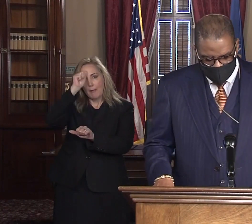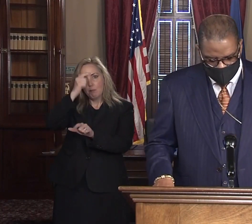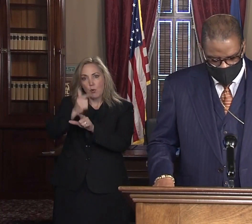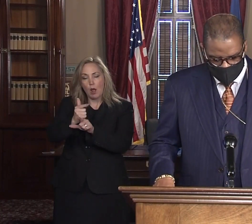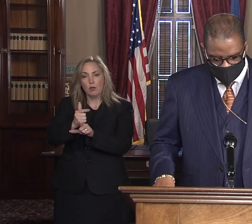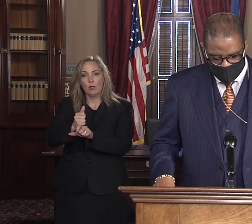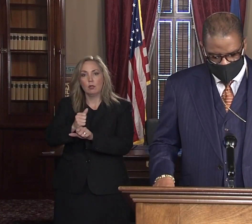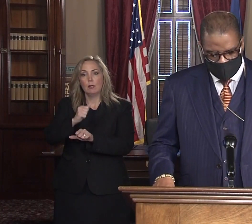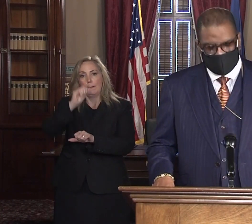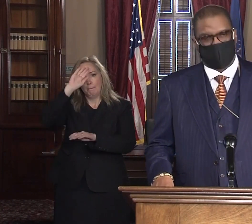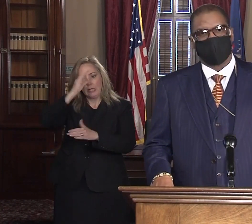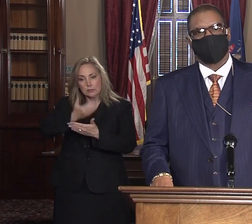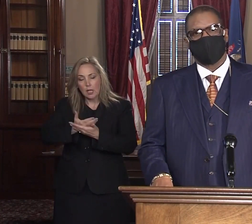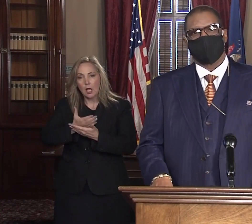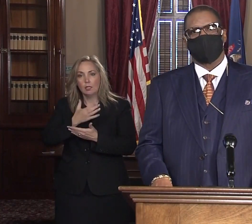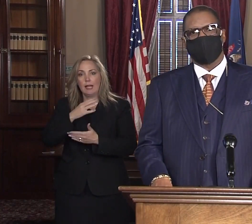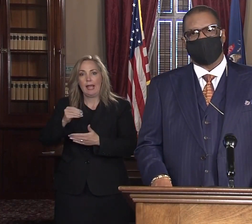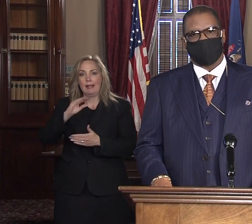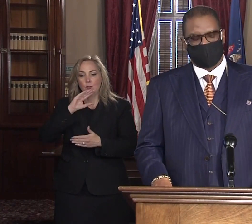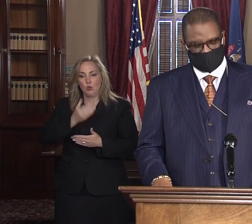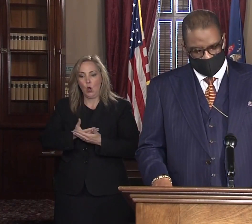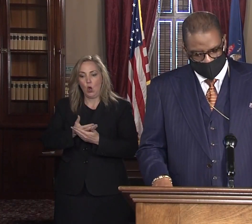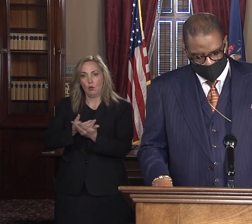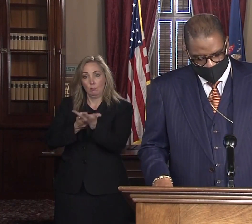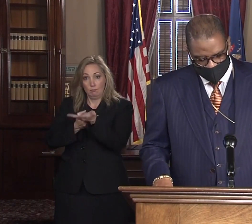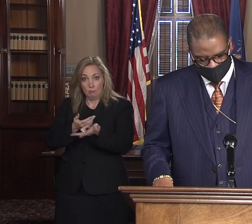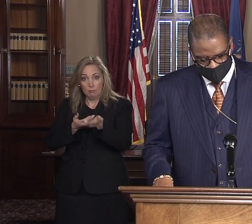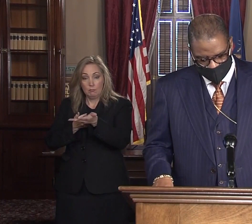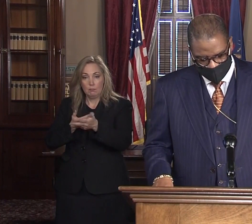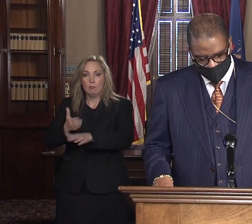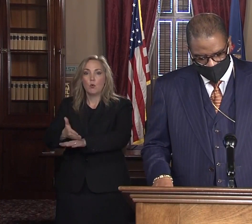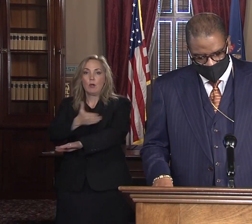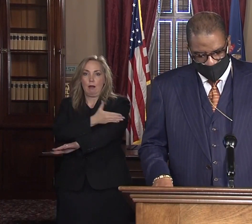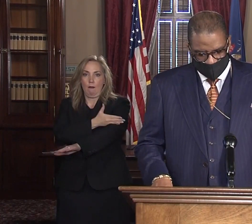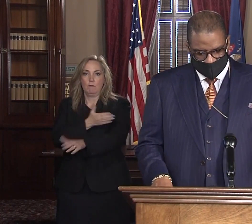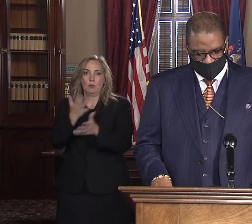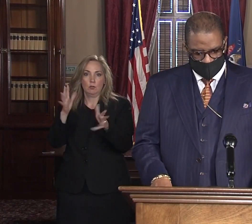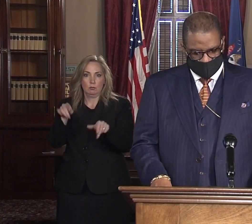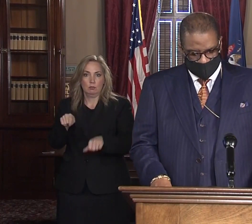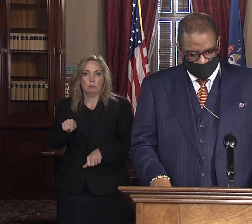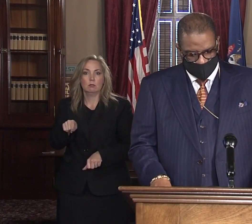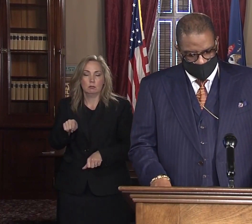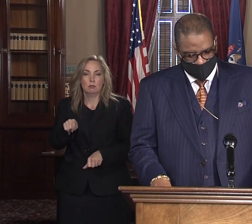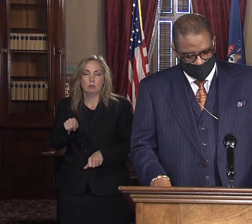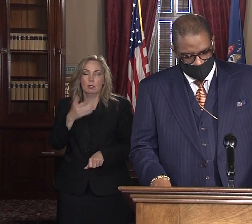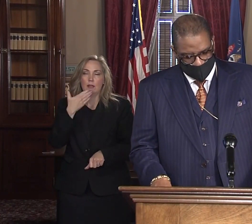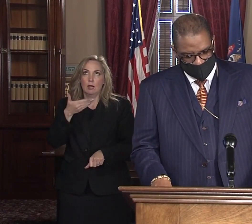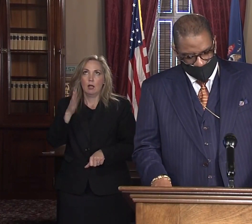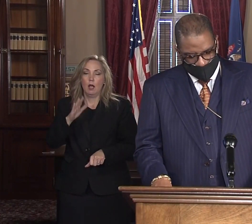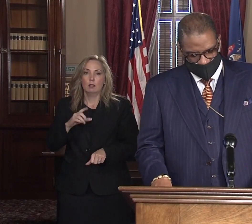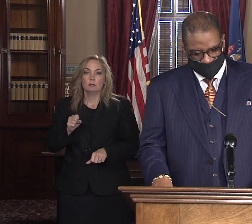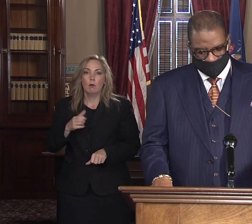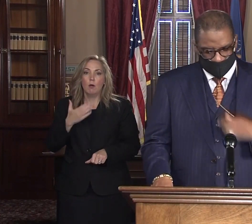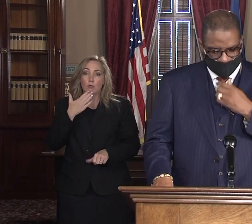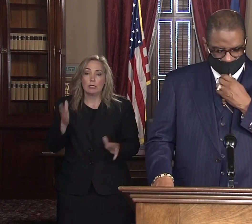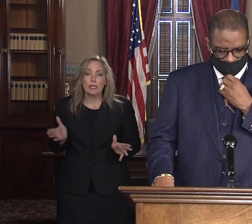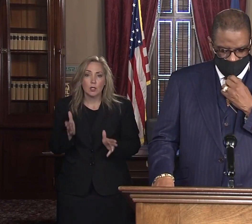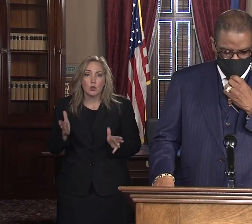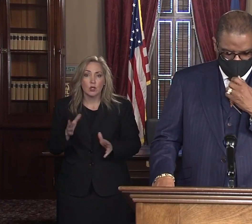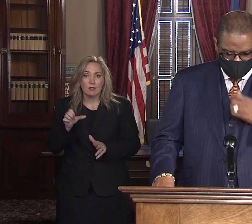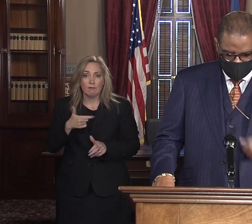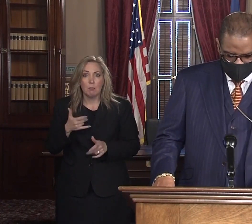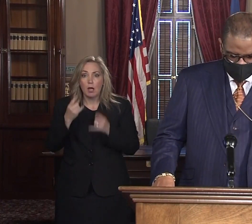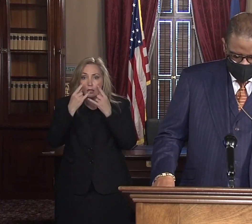my daughter, who have all recovered, thank God. So I encourage everyone to wear a mask and